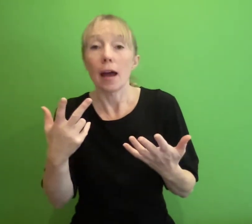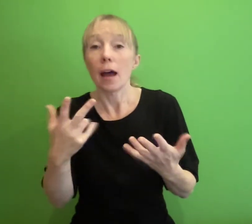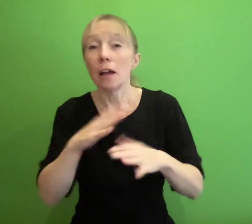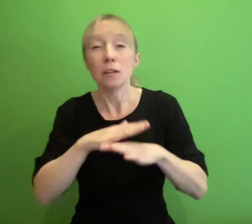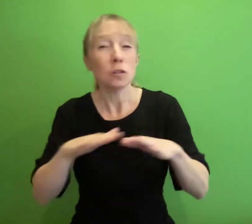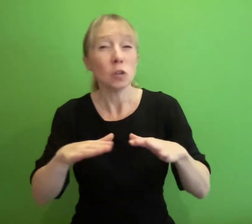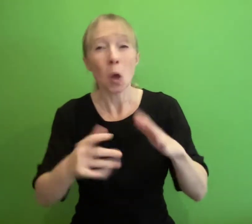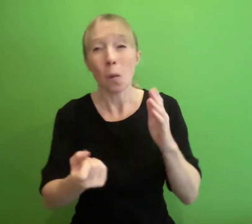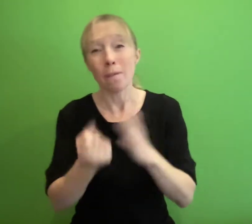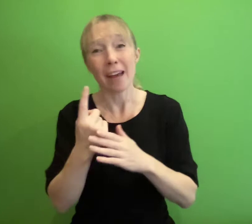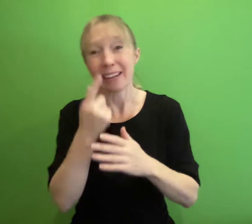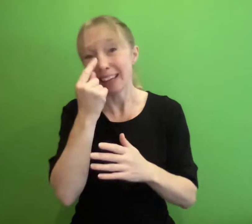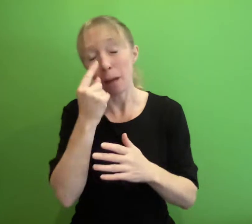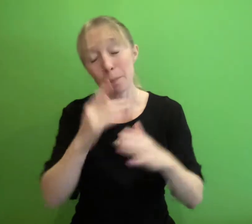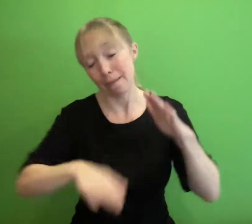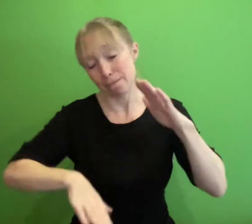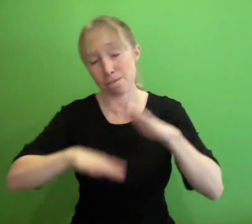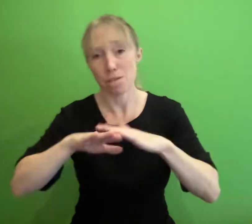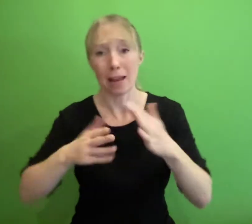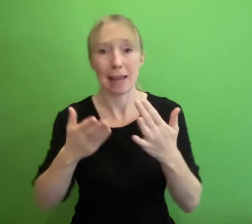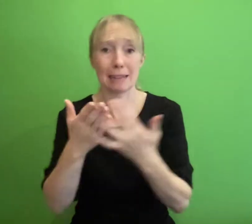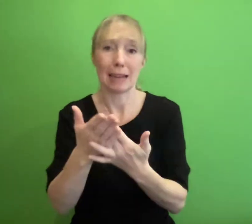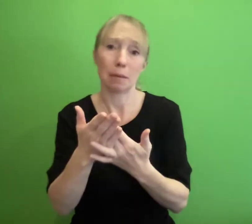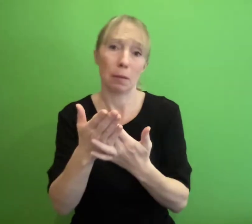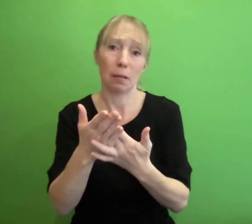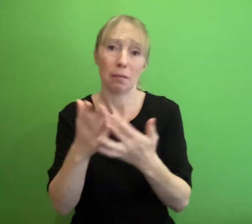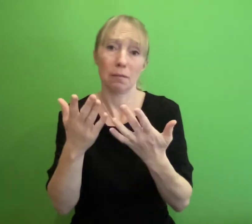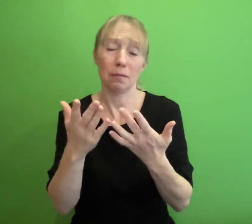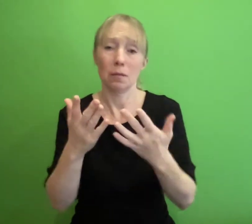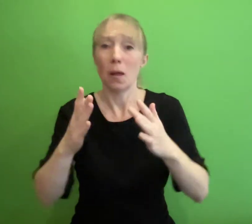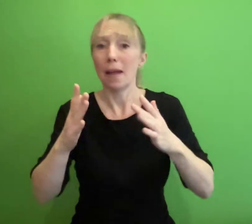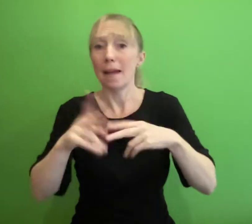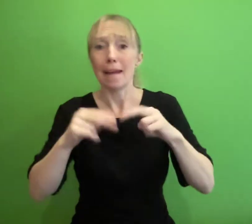accessible without knowing the access needs of the people who are attending it.